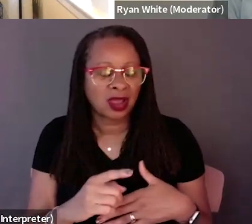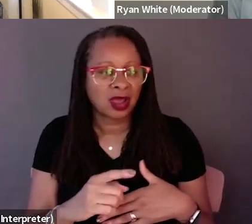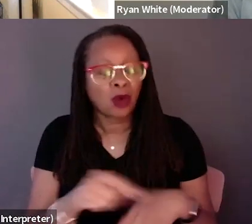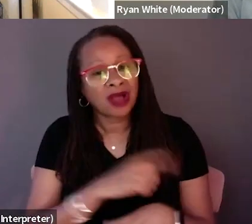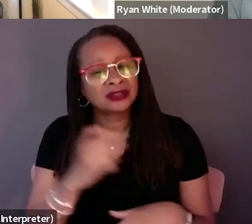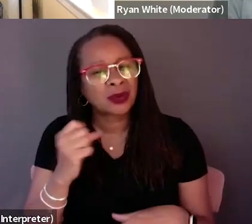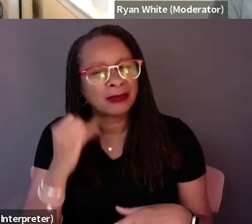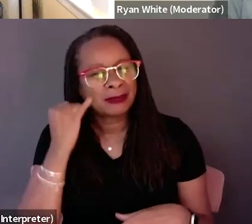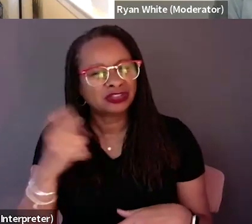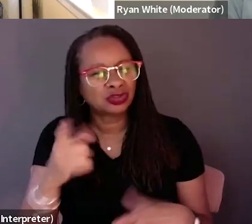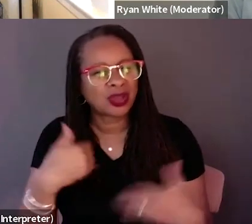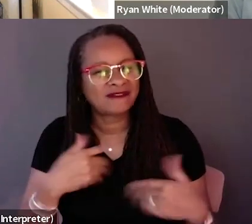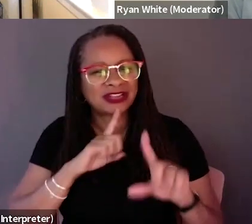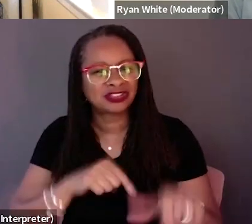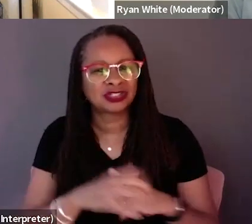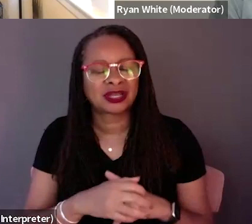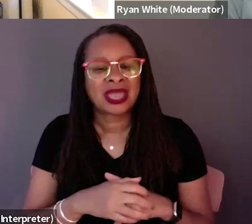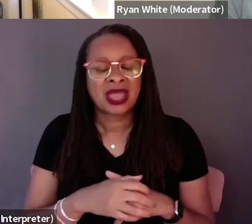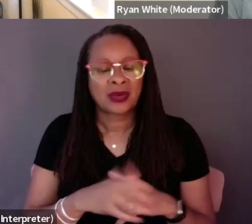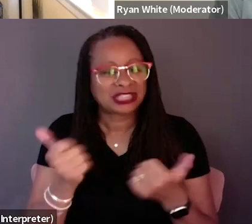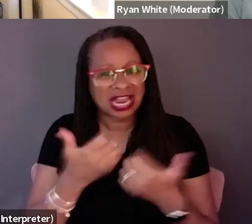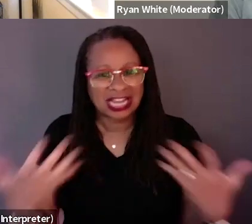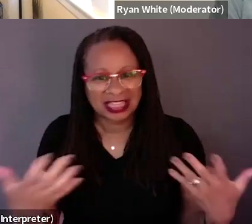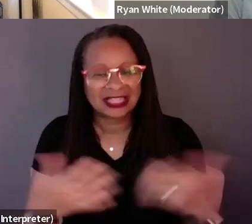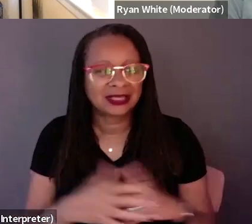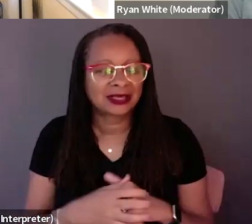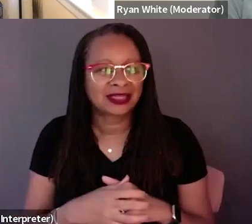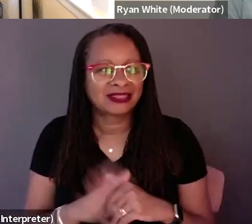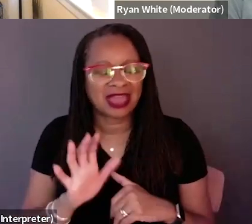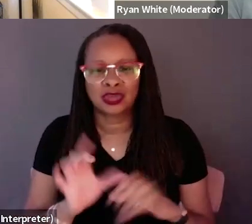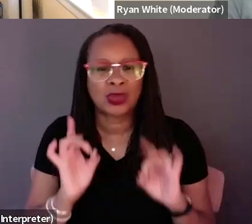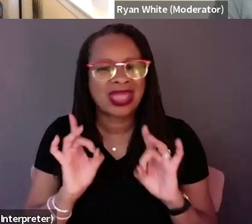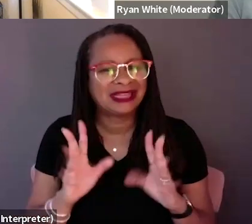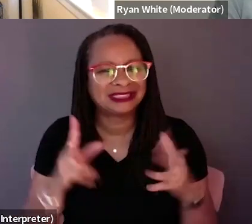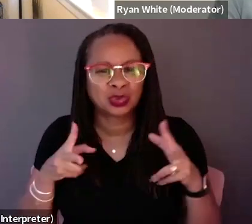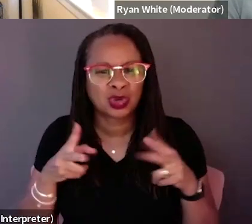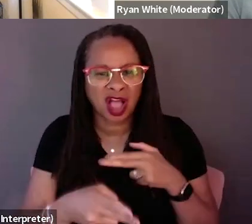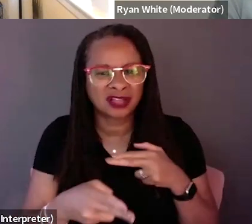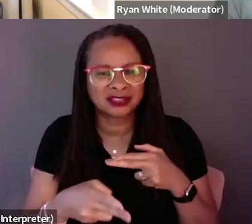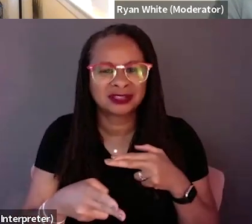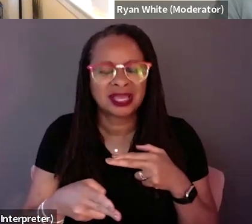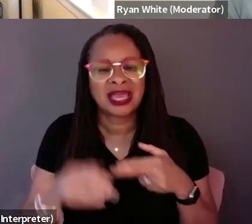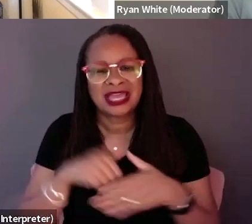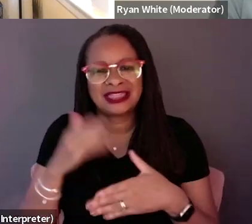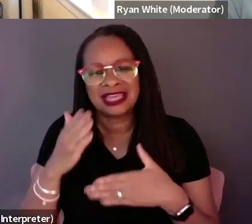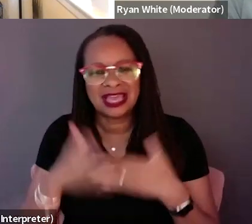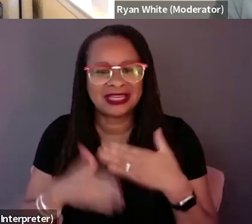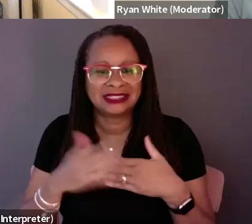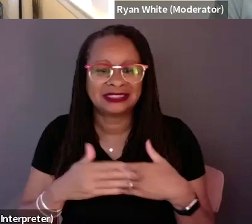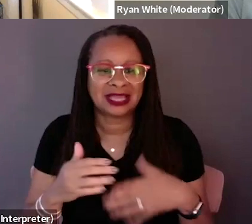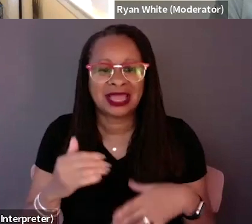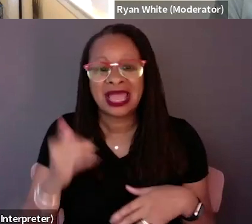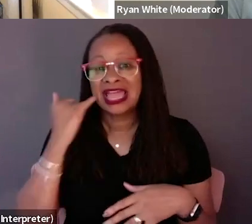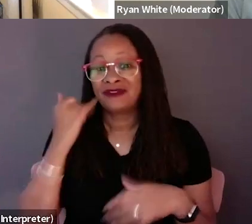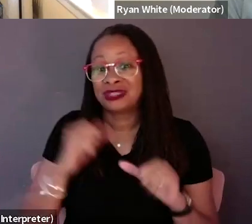one. But like, is there anything that totally gutted you having to cut in the end, that if we still had DVD extras, that